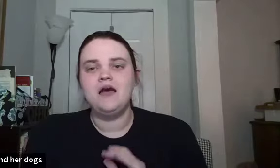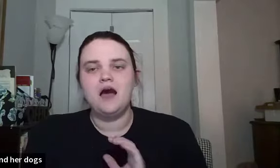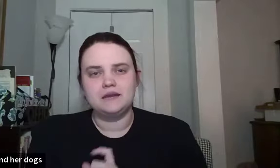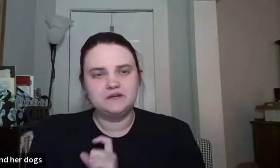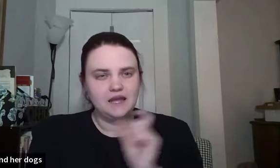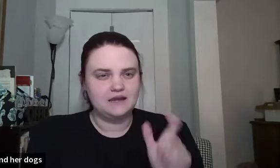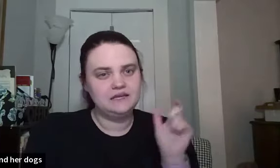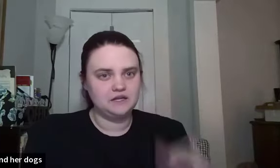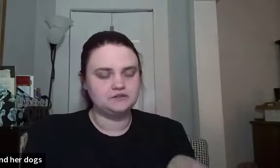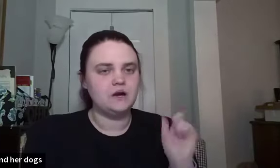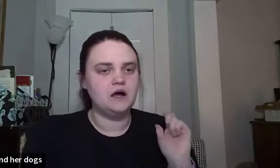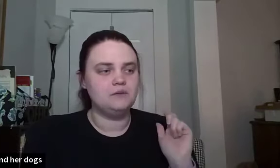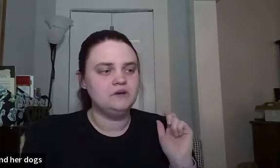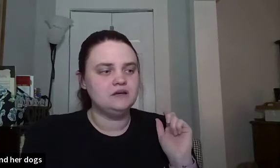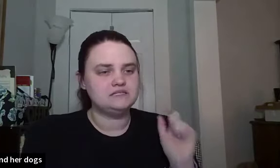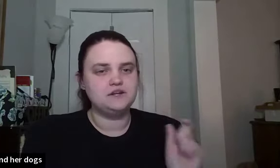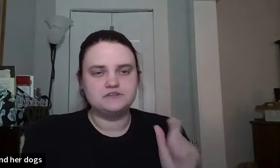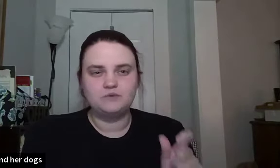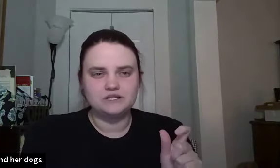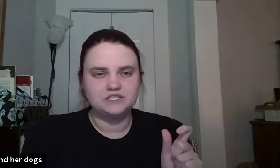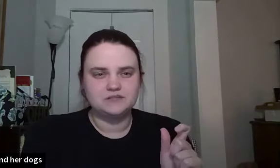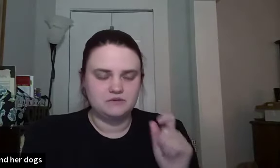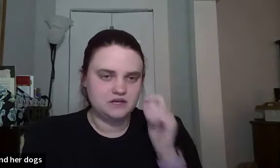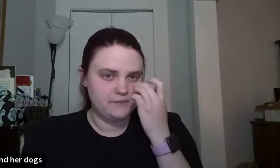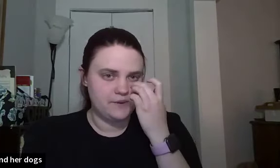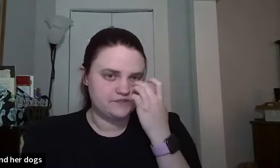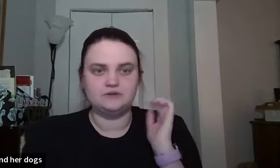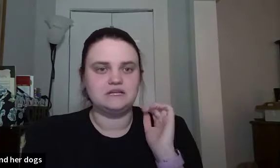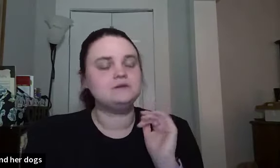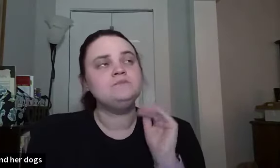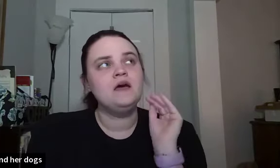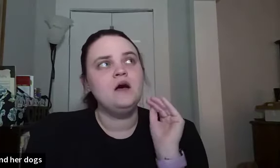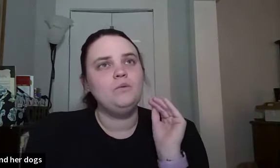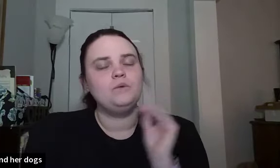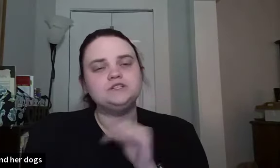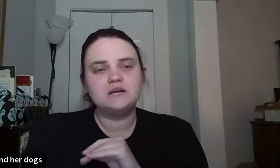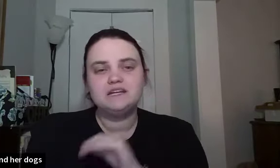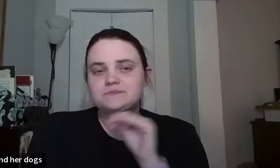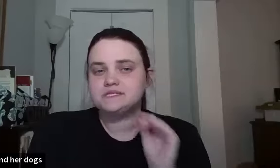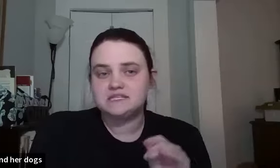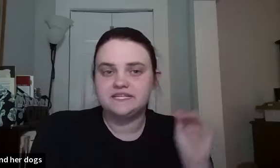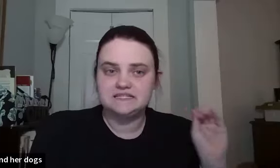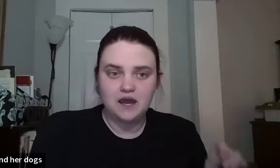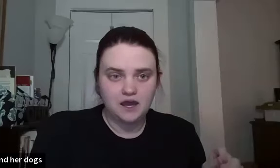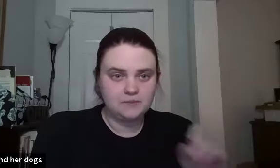I am going to add here, because I know this question is probably going to come up sooner or later. When you're talking about a specific type